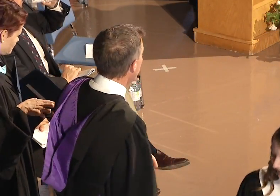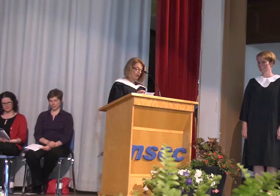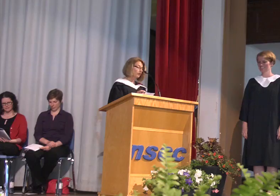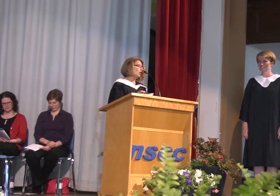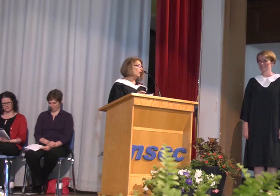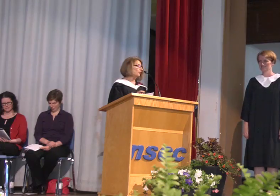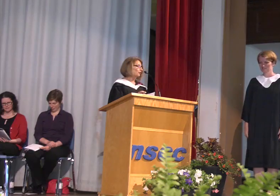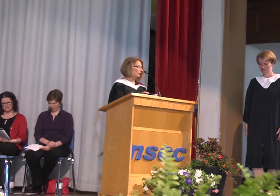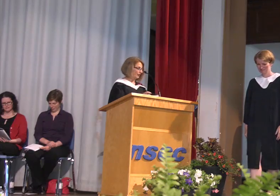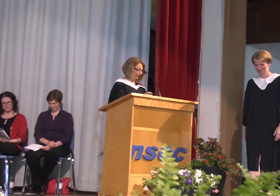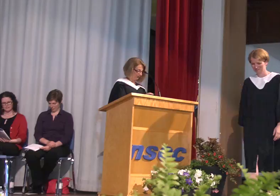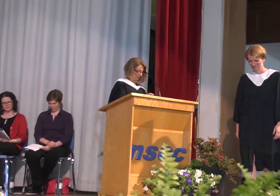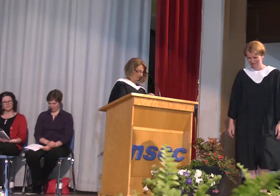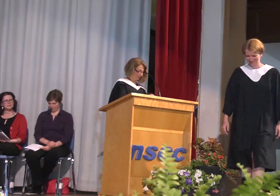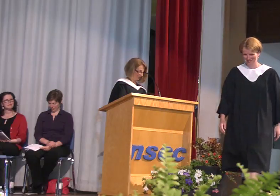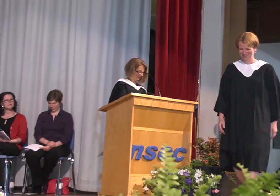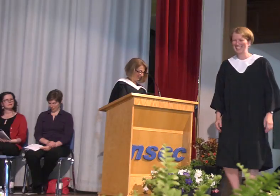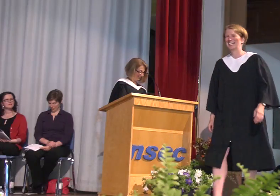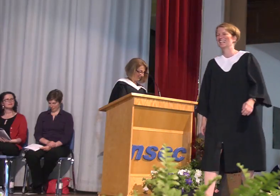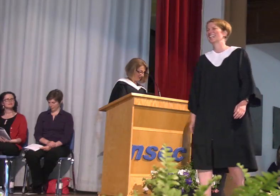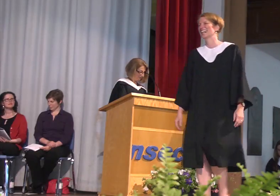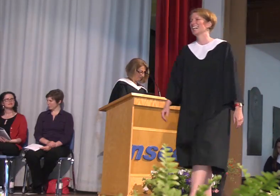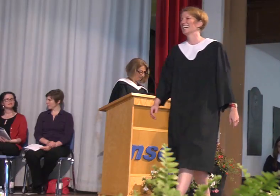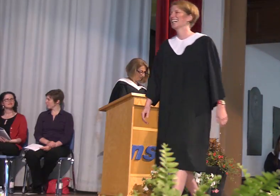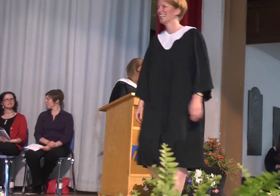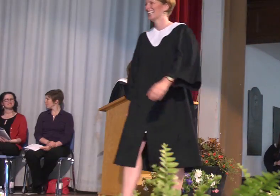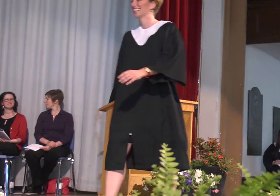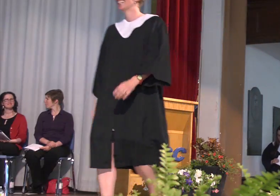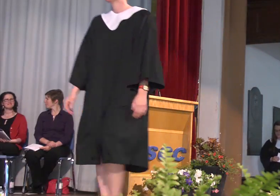Carolyn Ubels, honors.